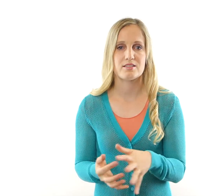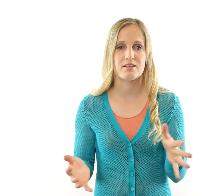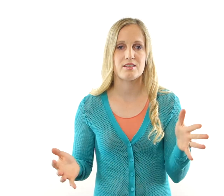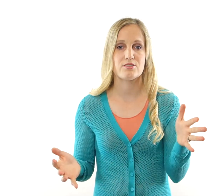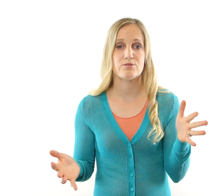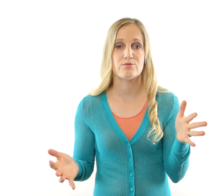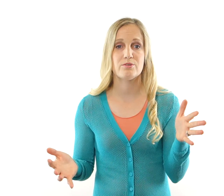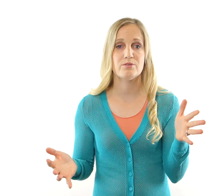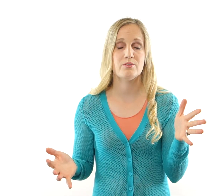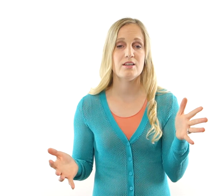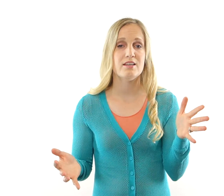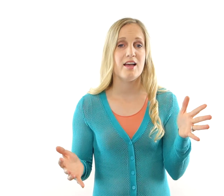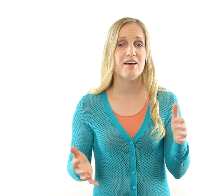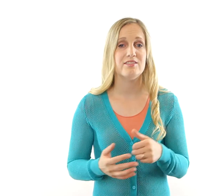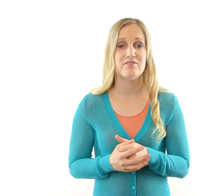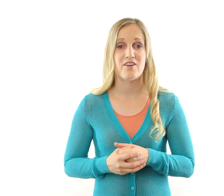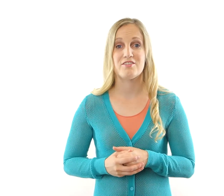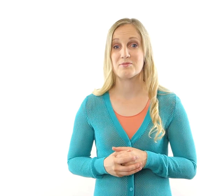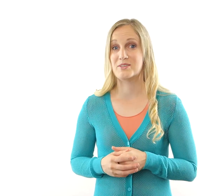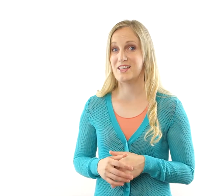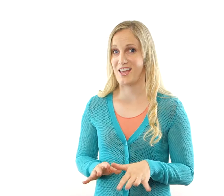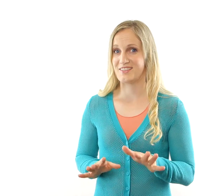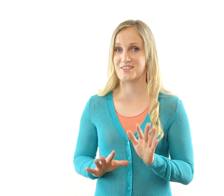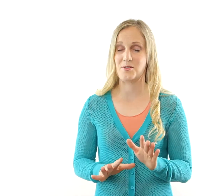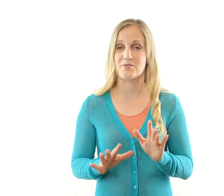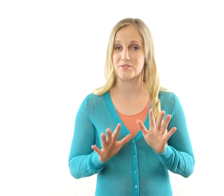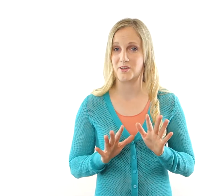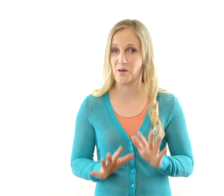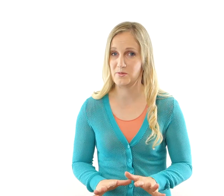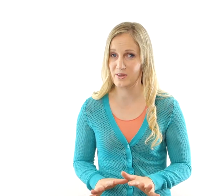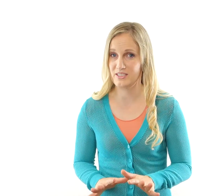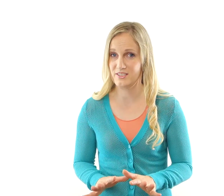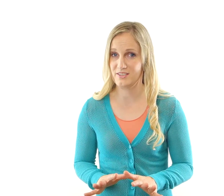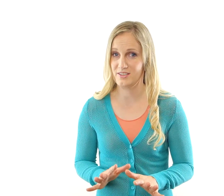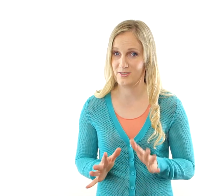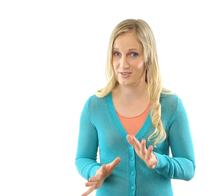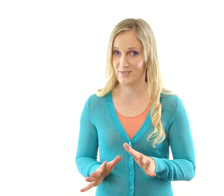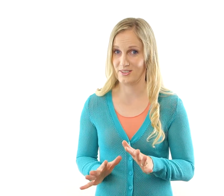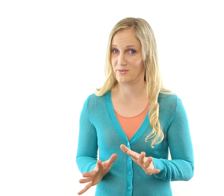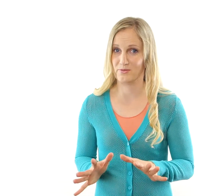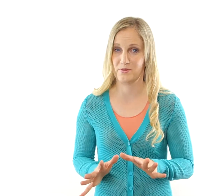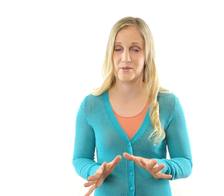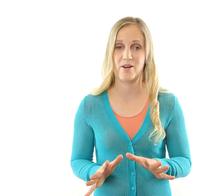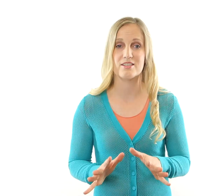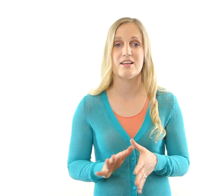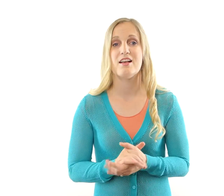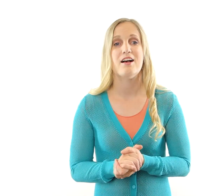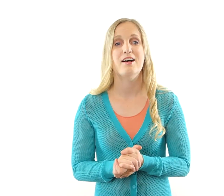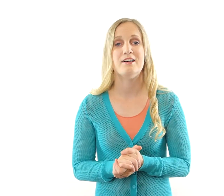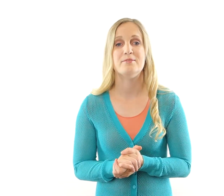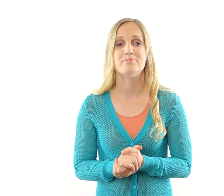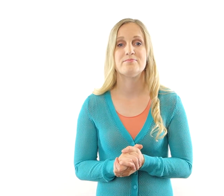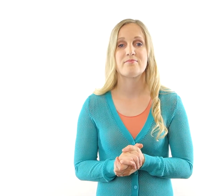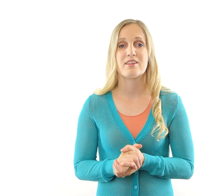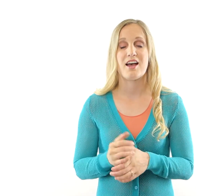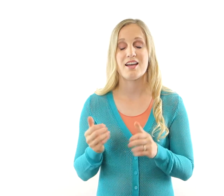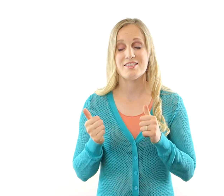line is through Heavenly Father's plan. So there's a couple ways you can do this, whatever way you want. I